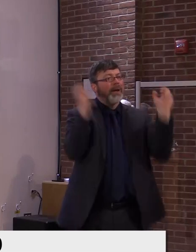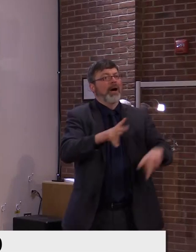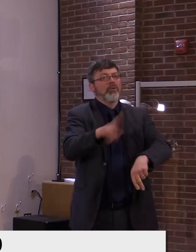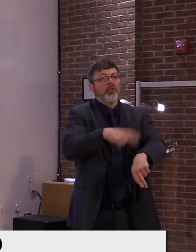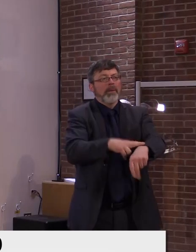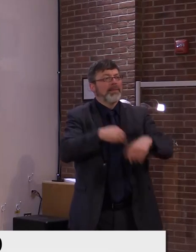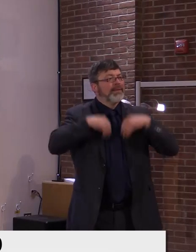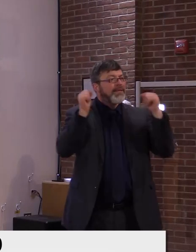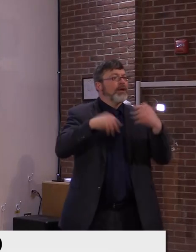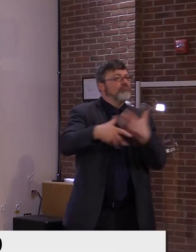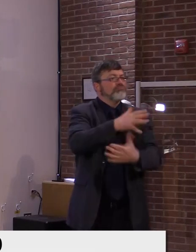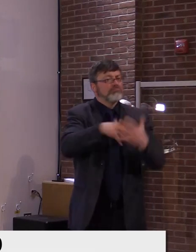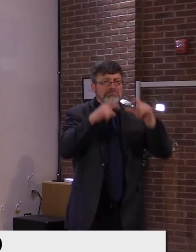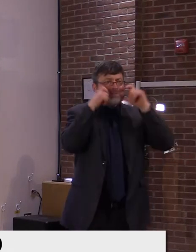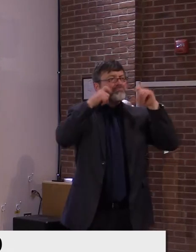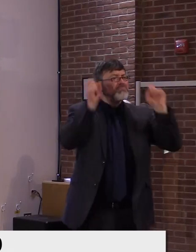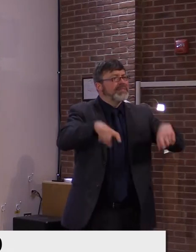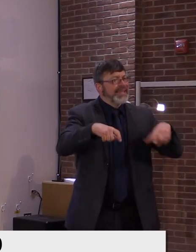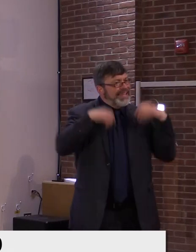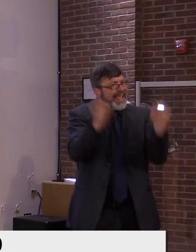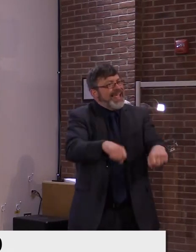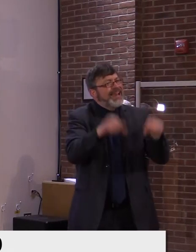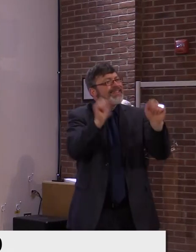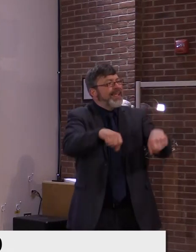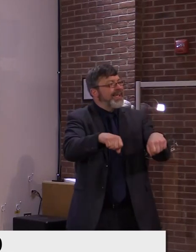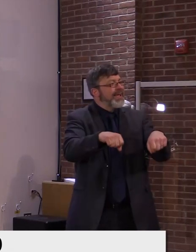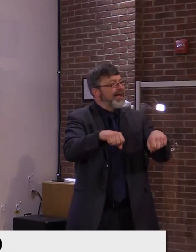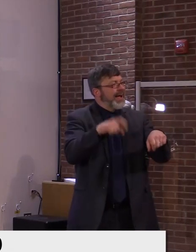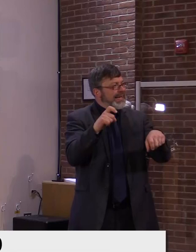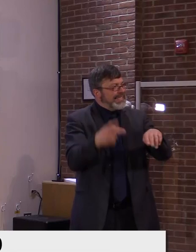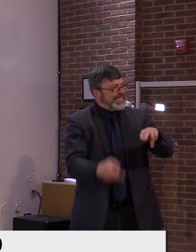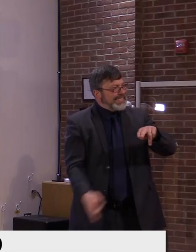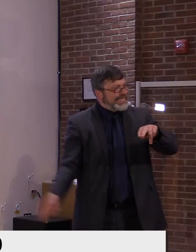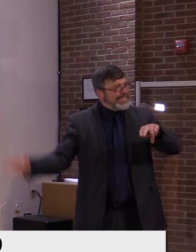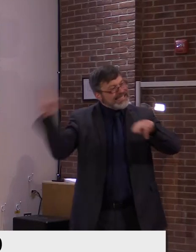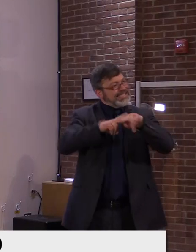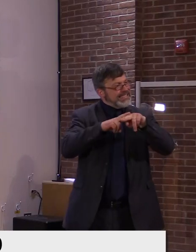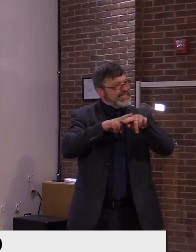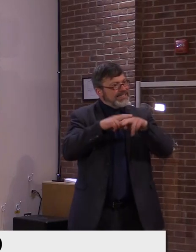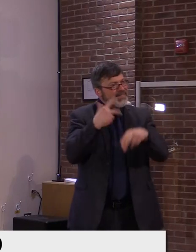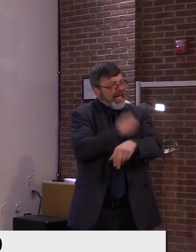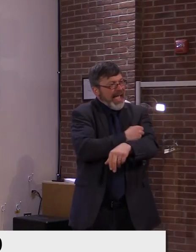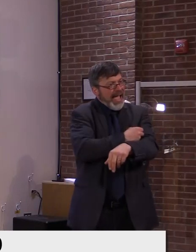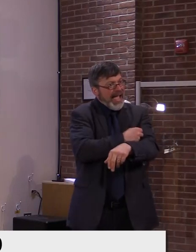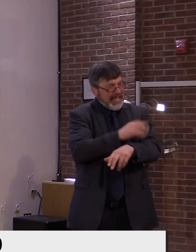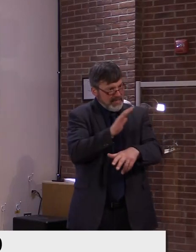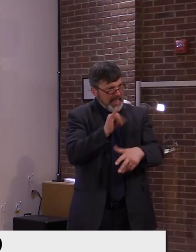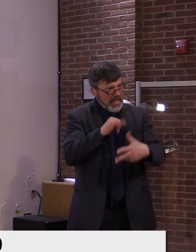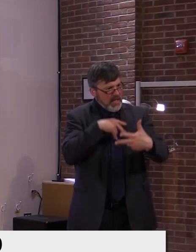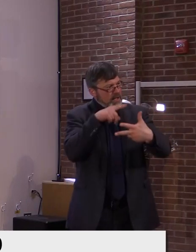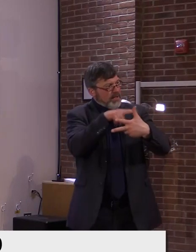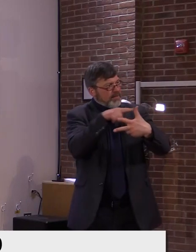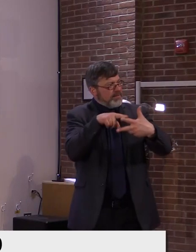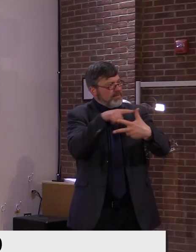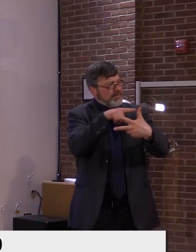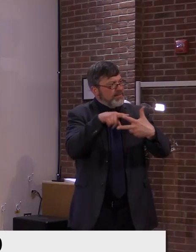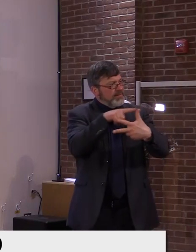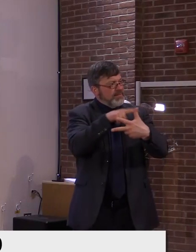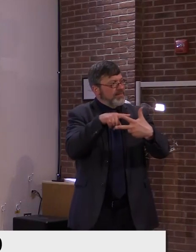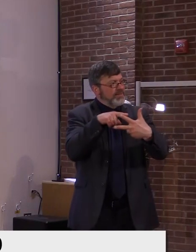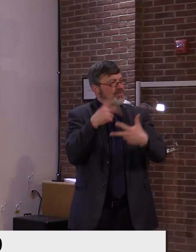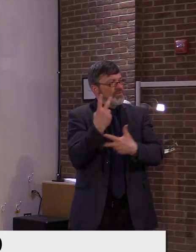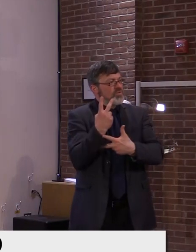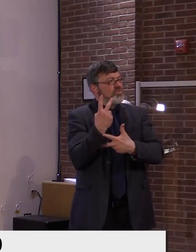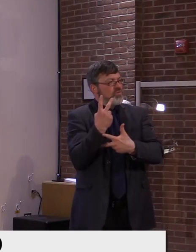just the beginning. You're not fully protected until your body has time to mount its full immune response 2 weeks after